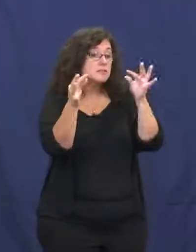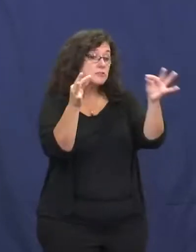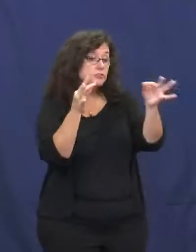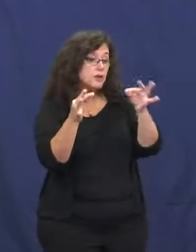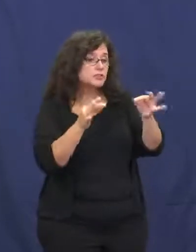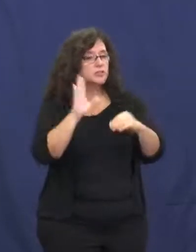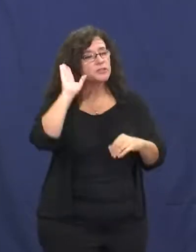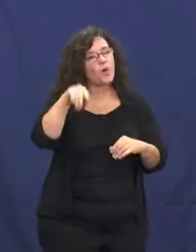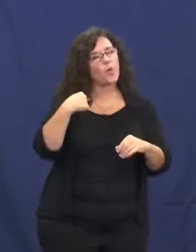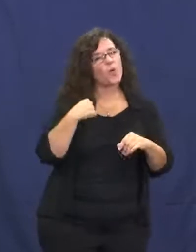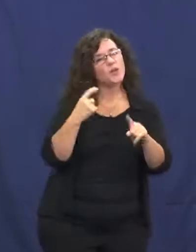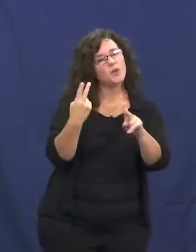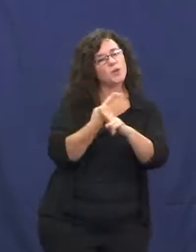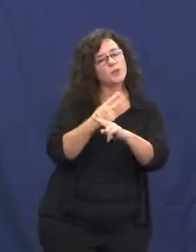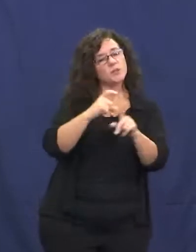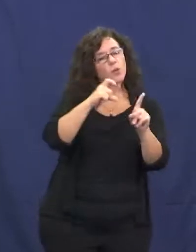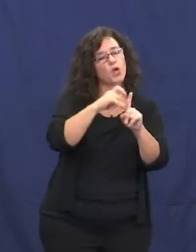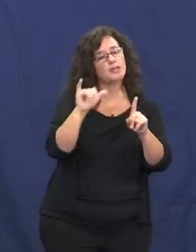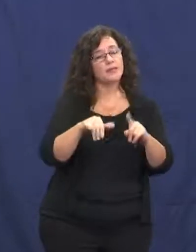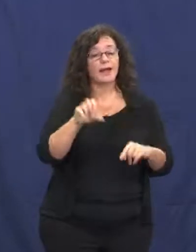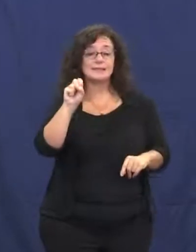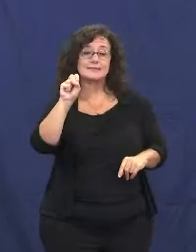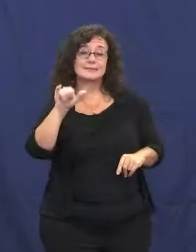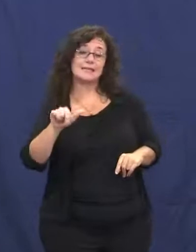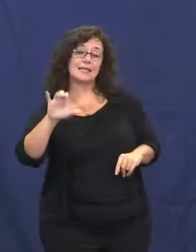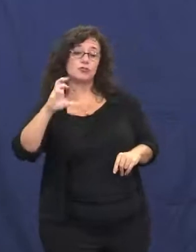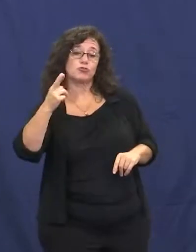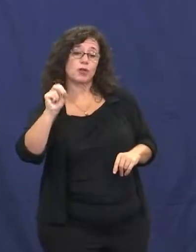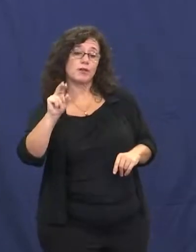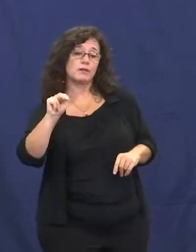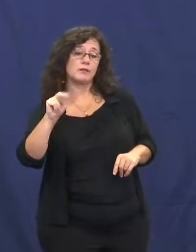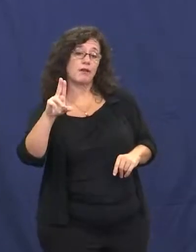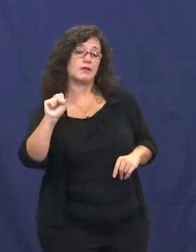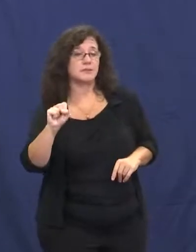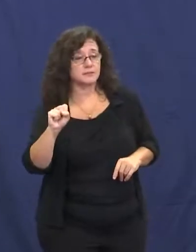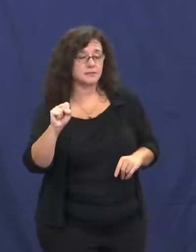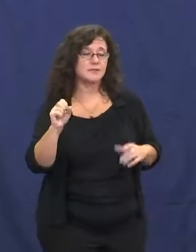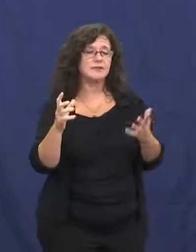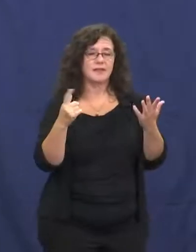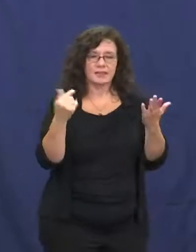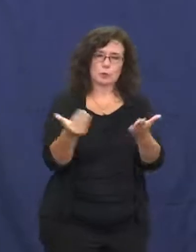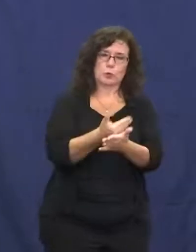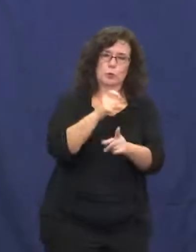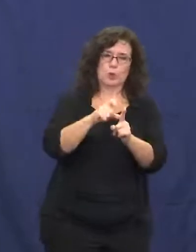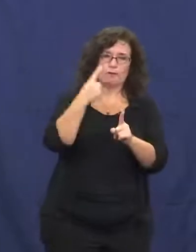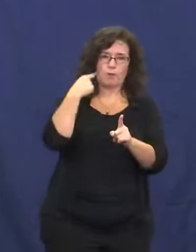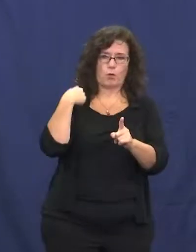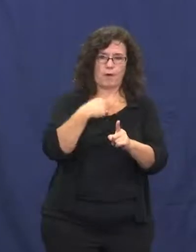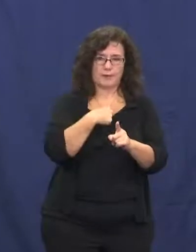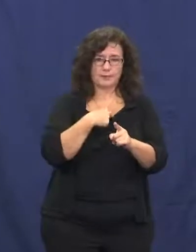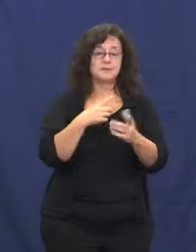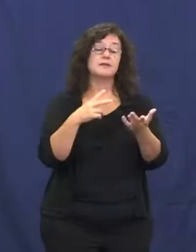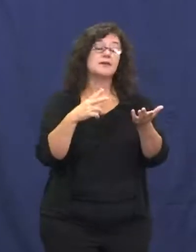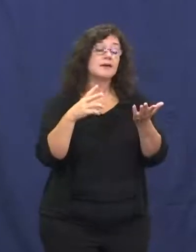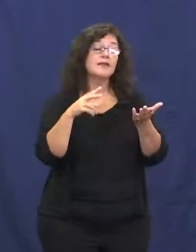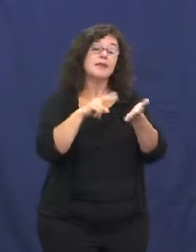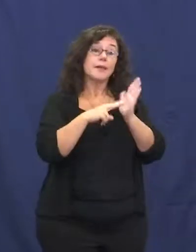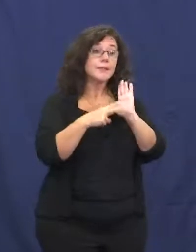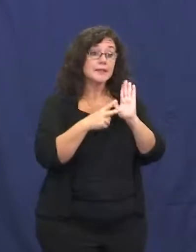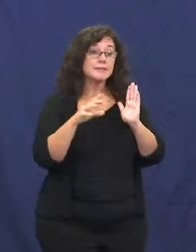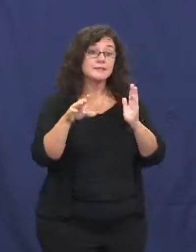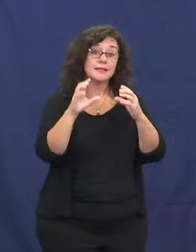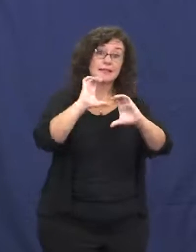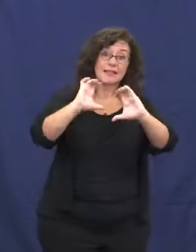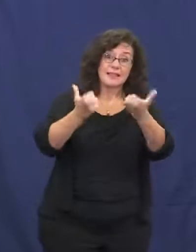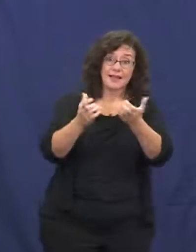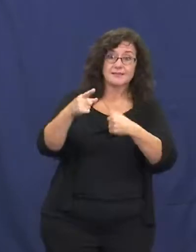and asynchronous, our instruction is being delivered both real-time and anytime. But it